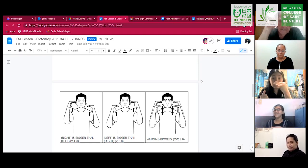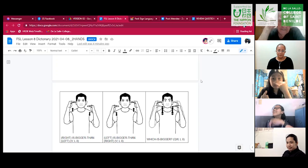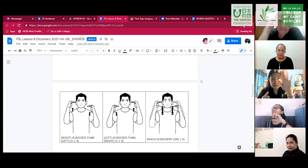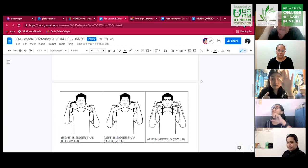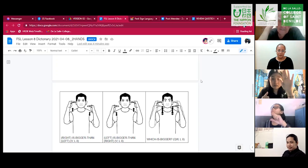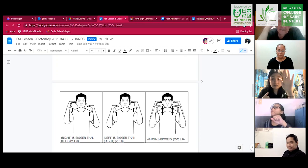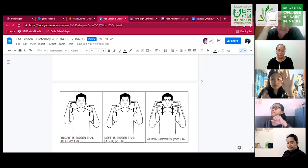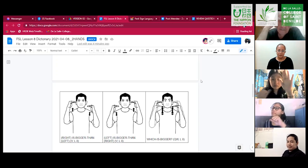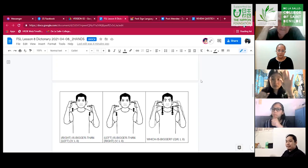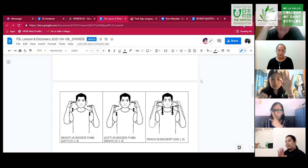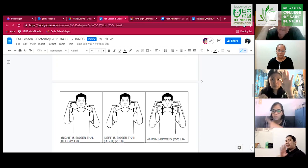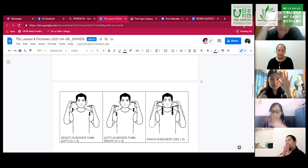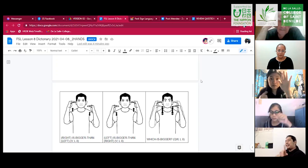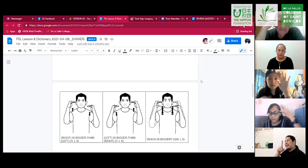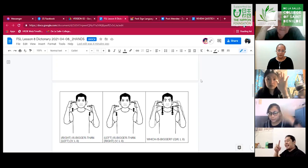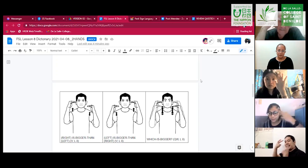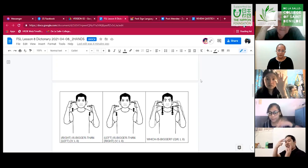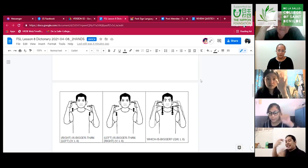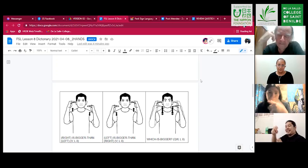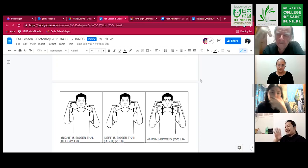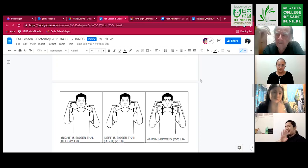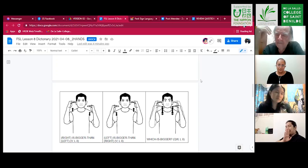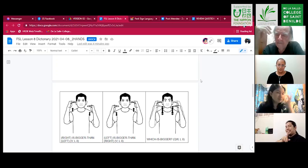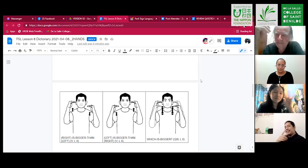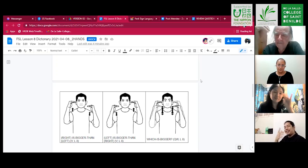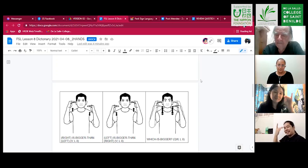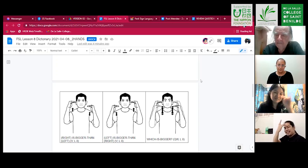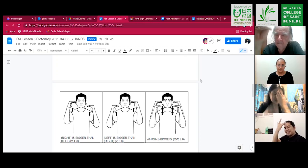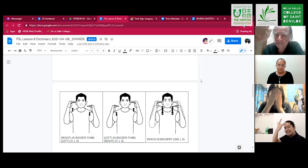All right, there's various conversations happening.